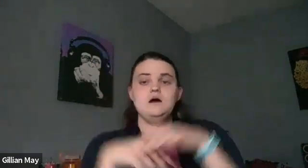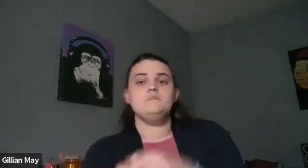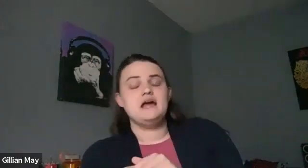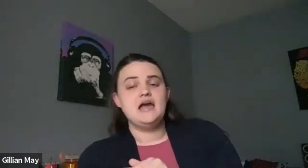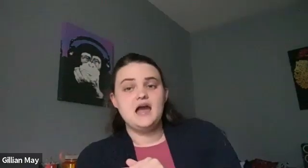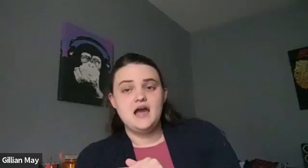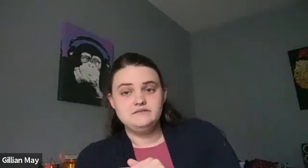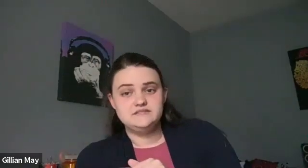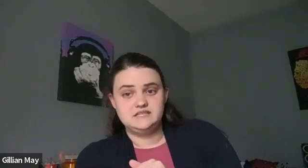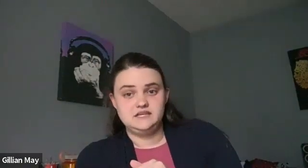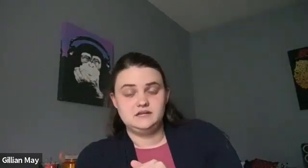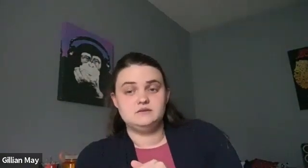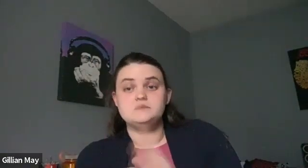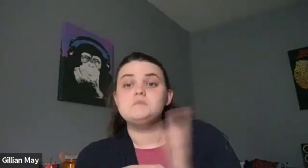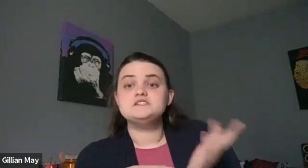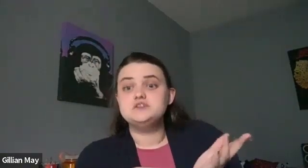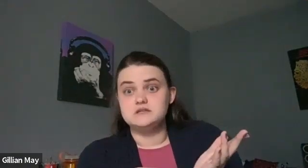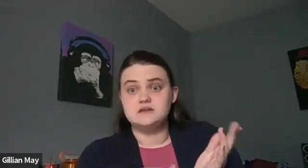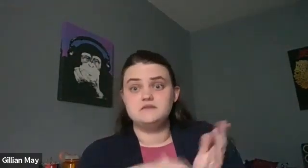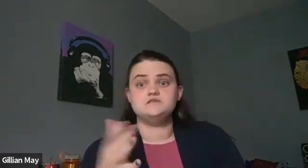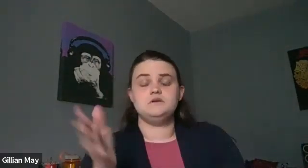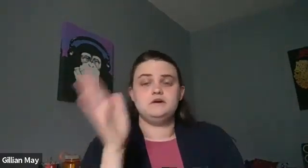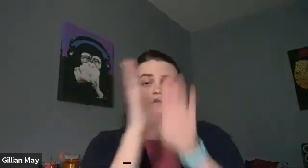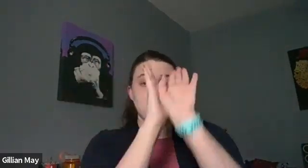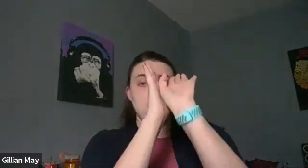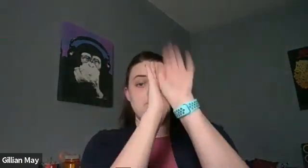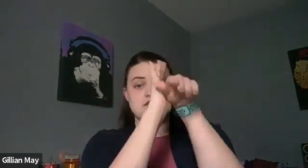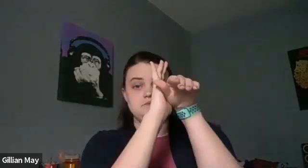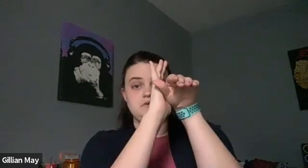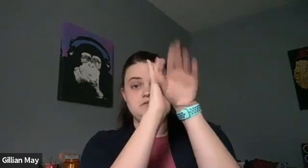But I have seen some of my students sign this where they'll go basketball.